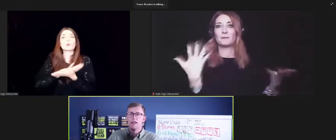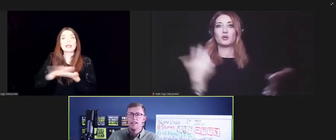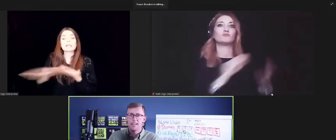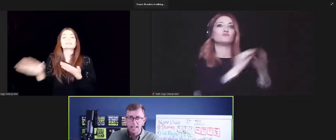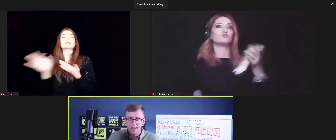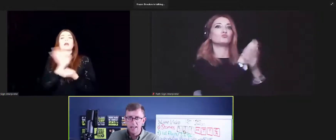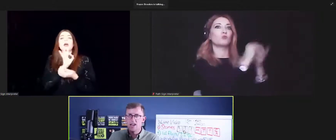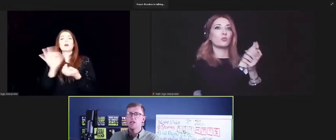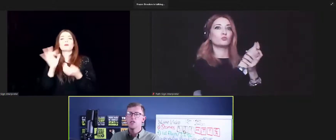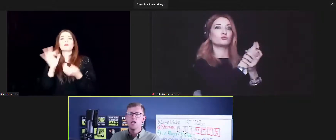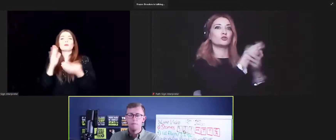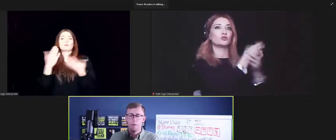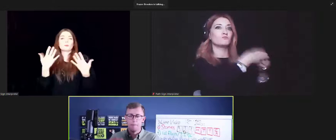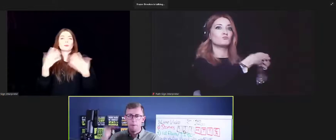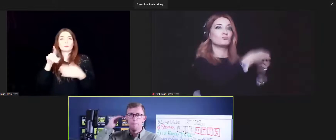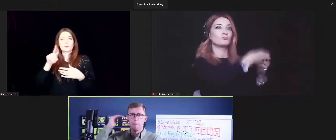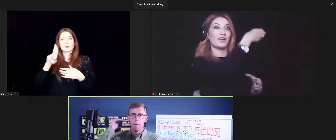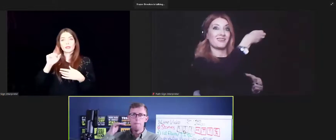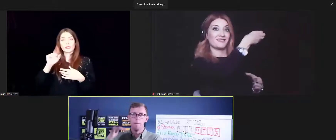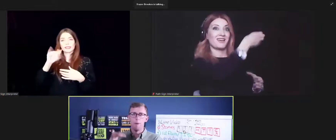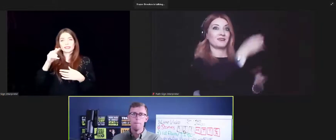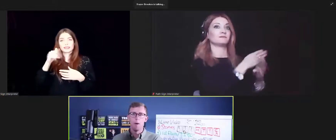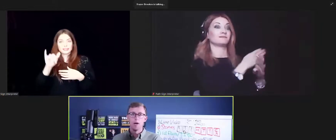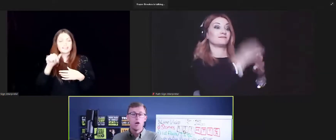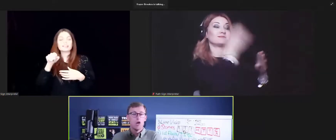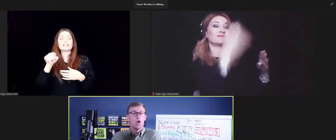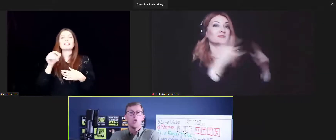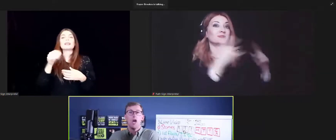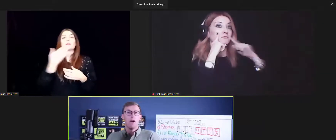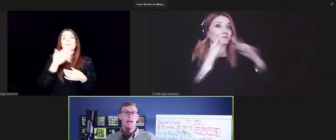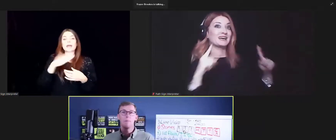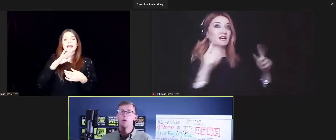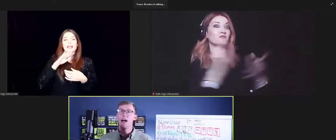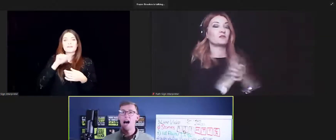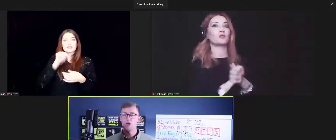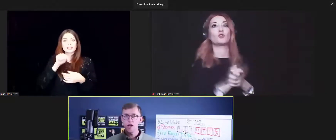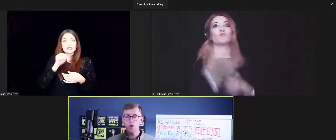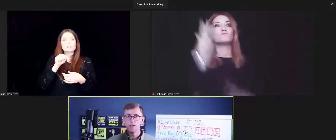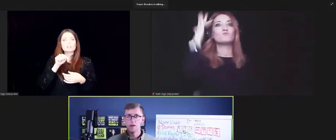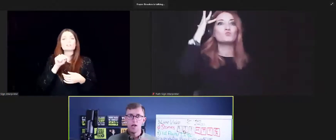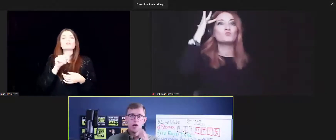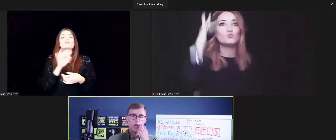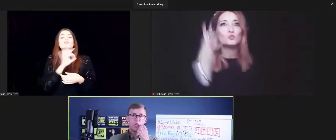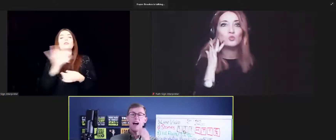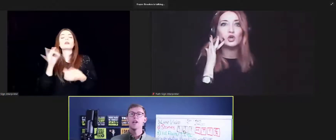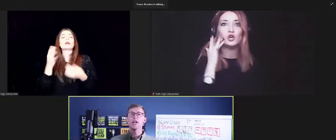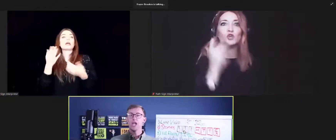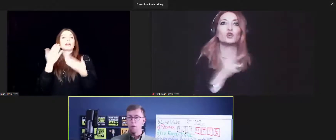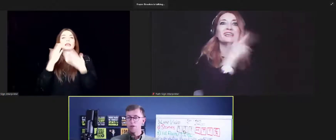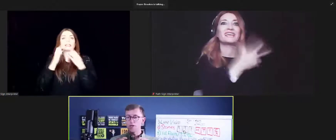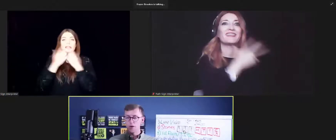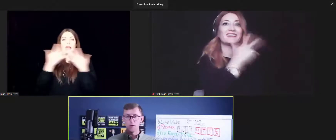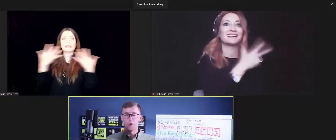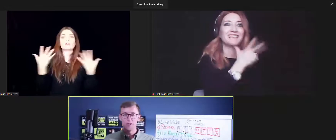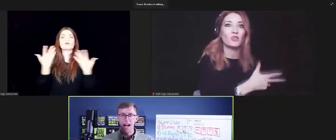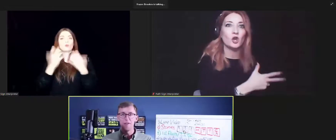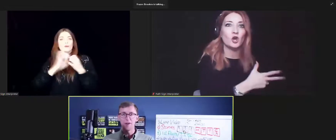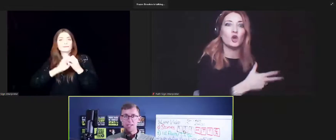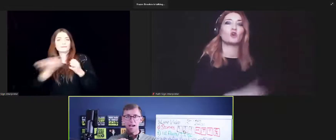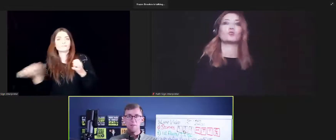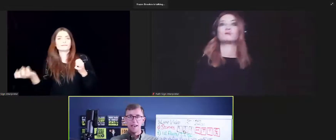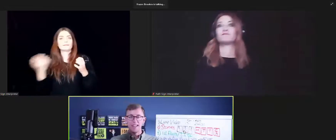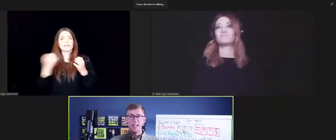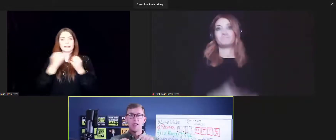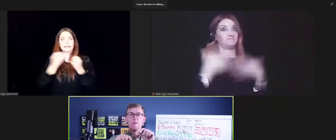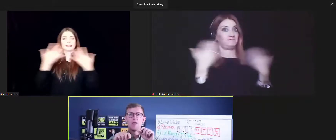Hydration, cleanliness, boom, boom, boom, boom, boom, boom, boom. So, example, hydration. So now you're going to go onto Google and you're going to